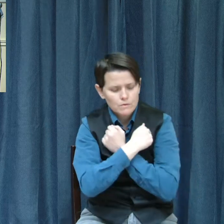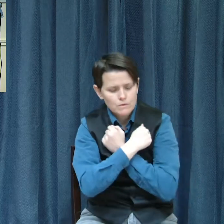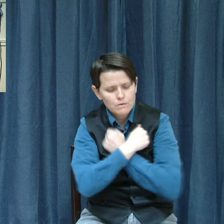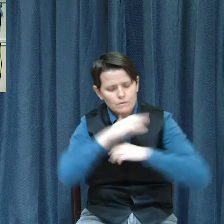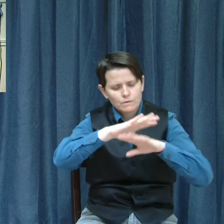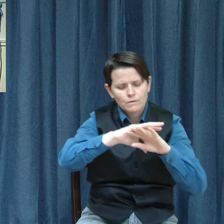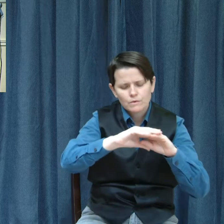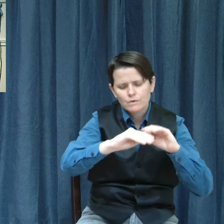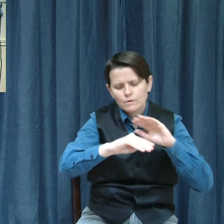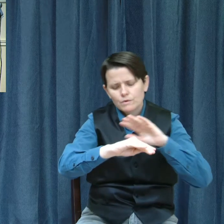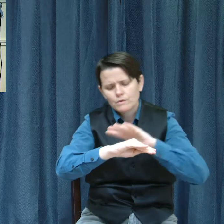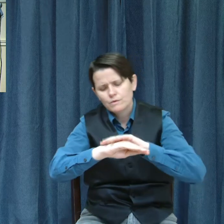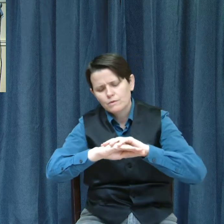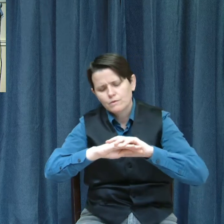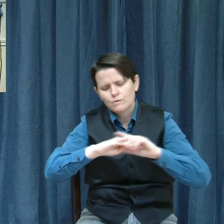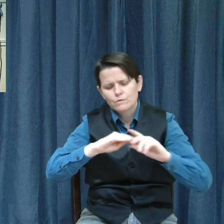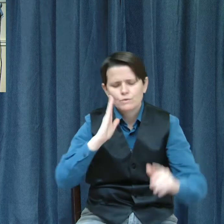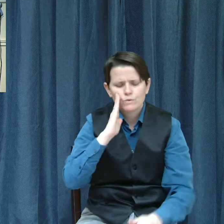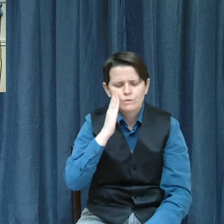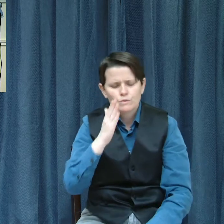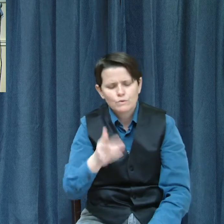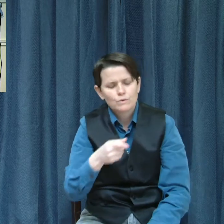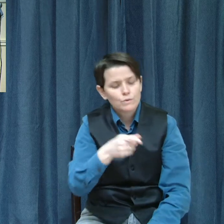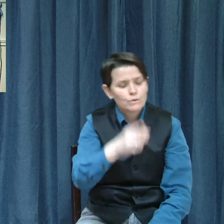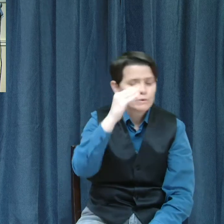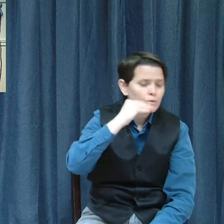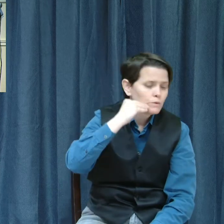will lead you